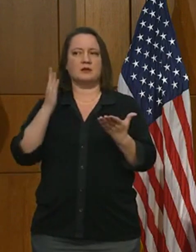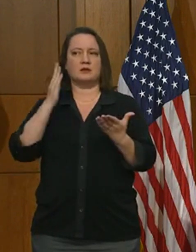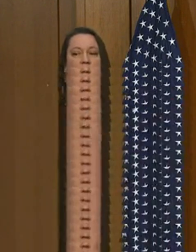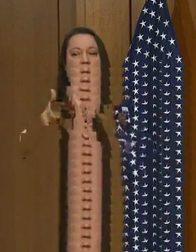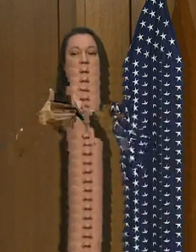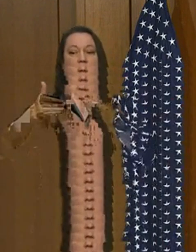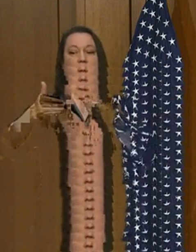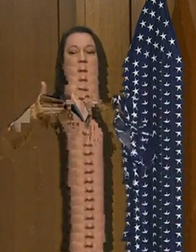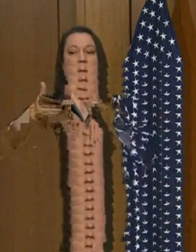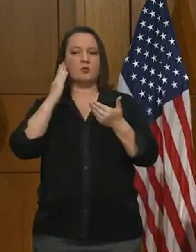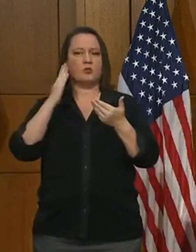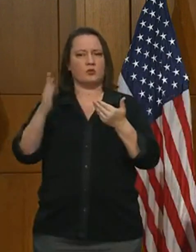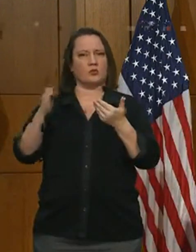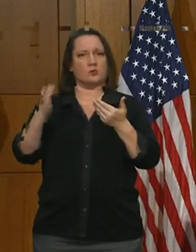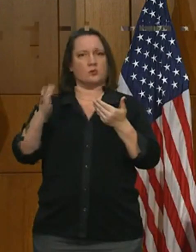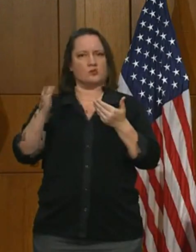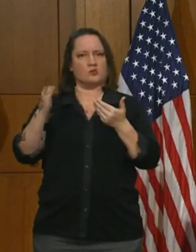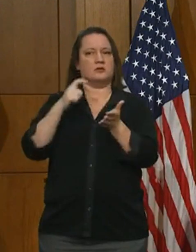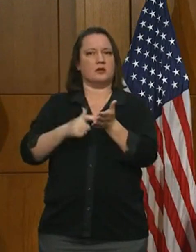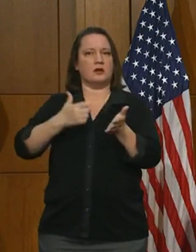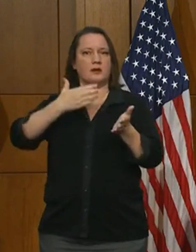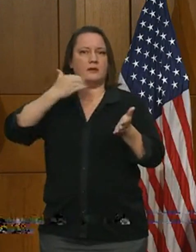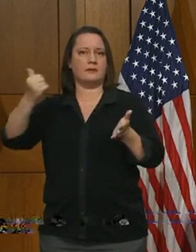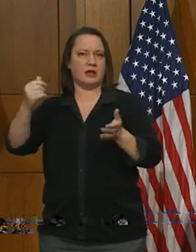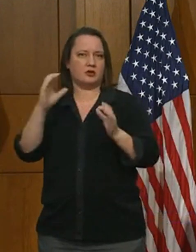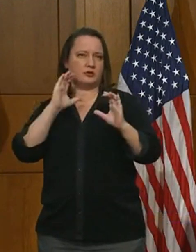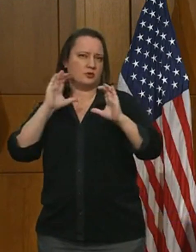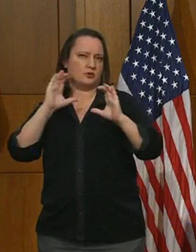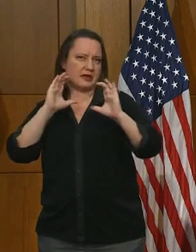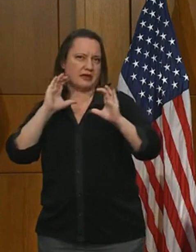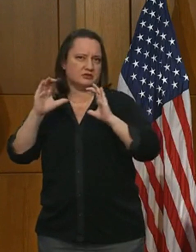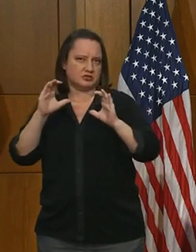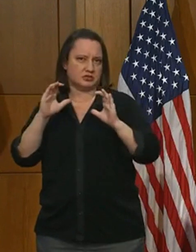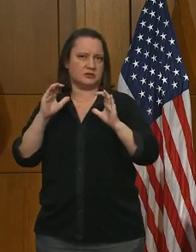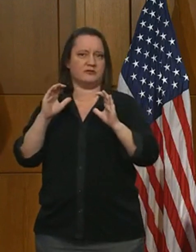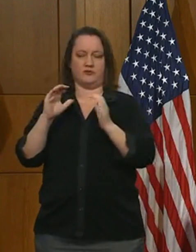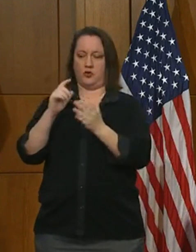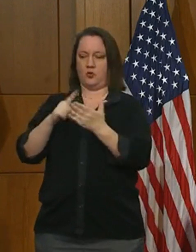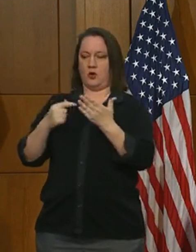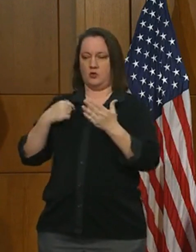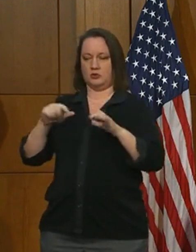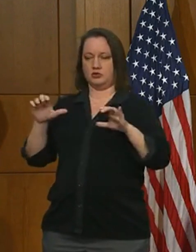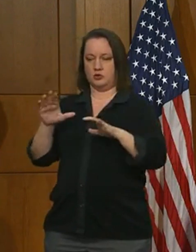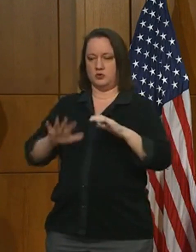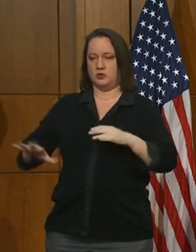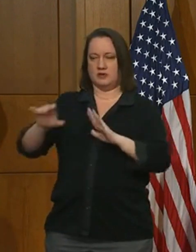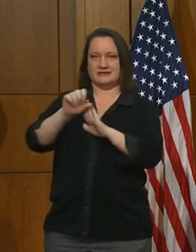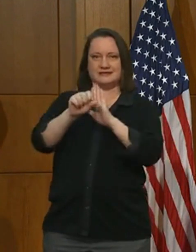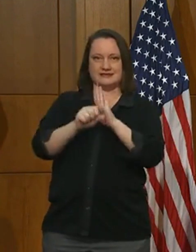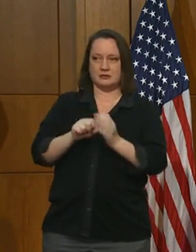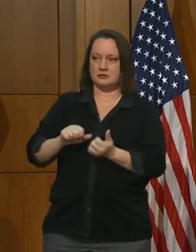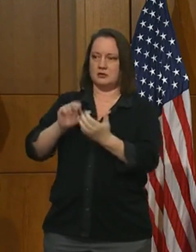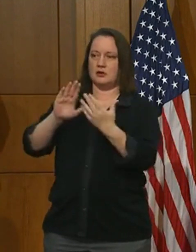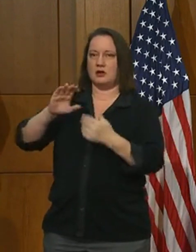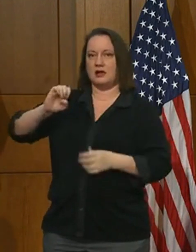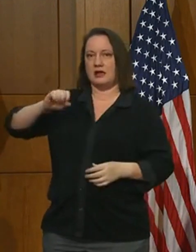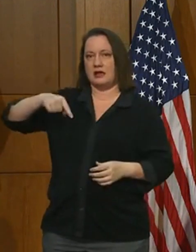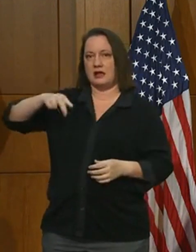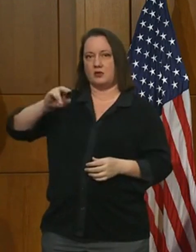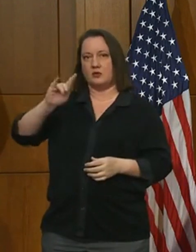to what we've been doing around the state, addressing equity, addressing access to health care,